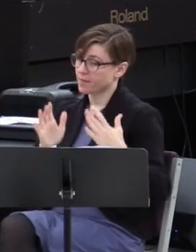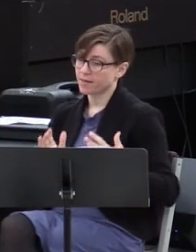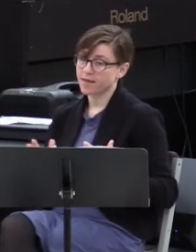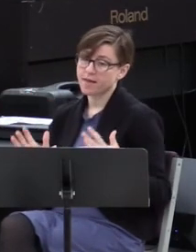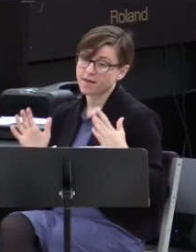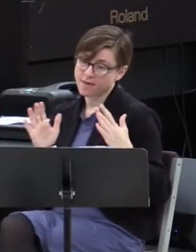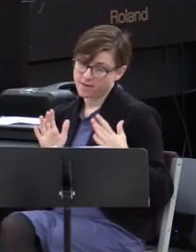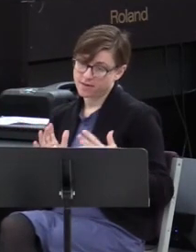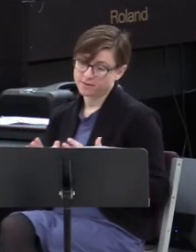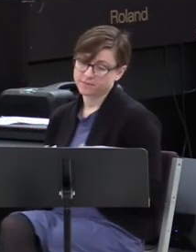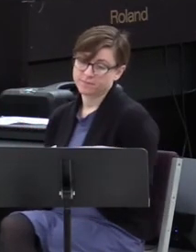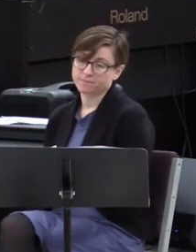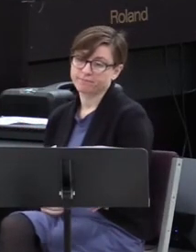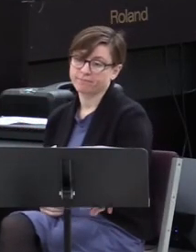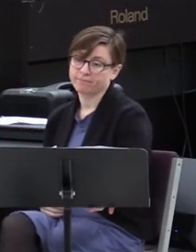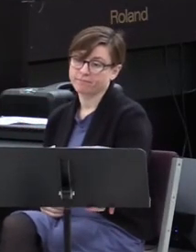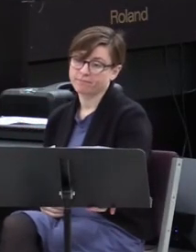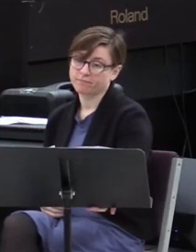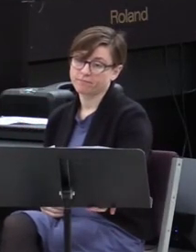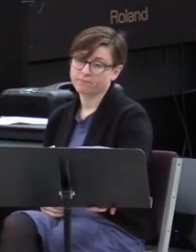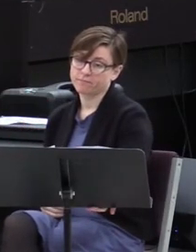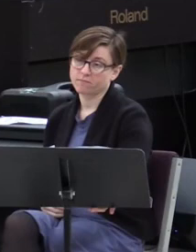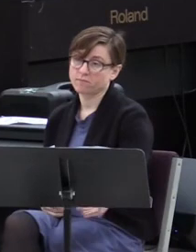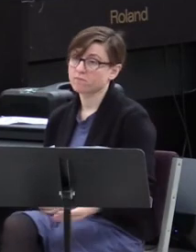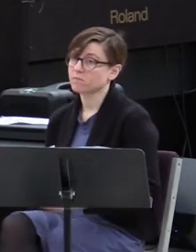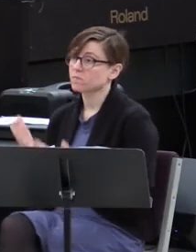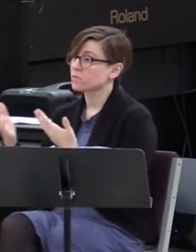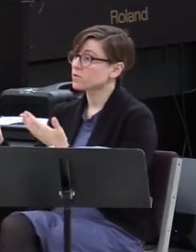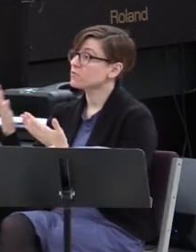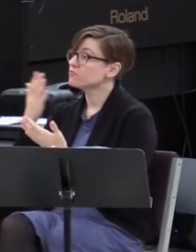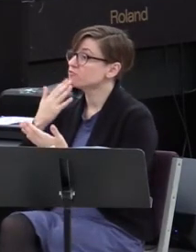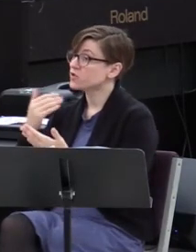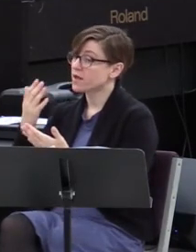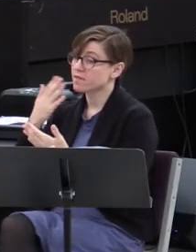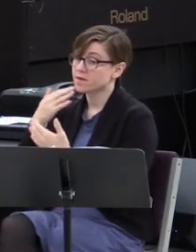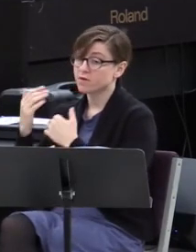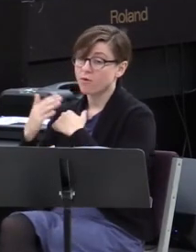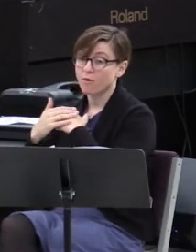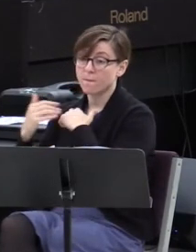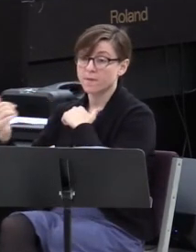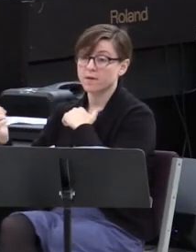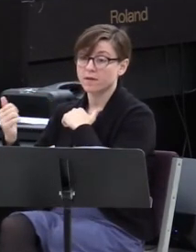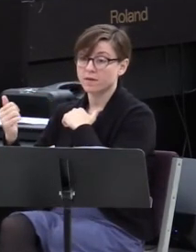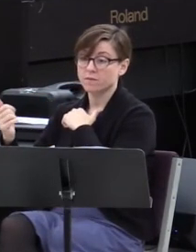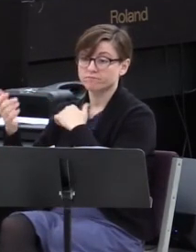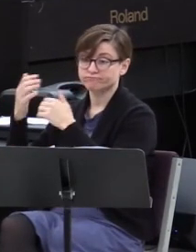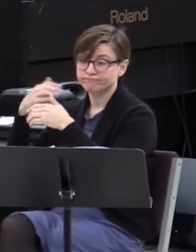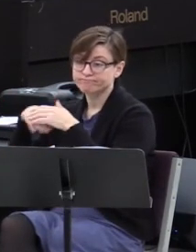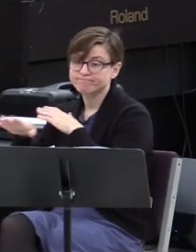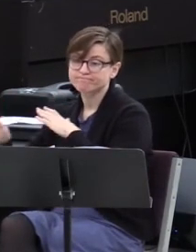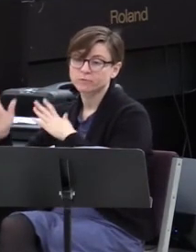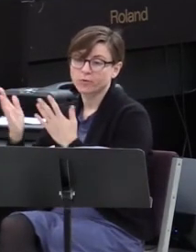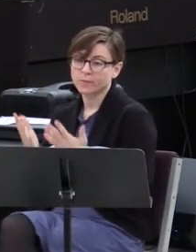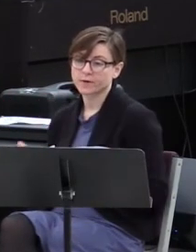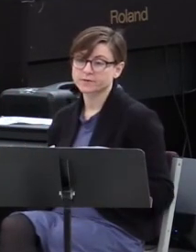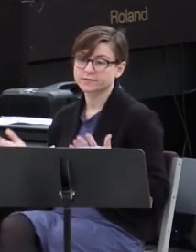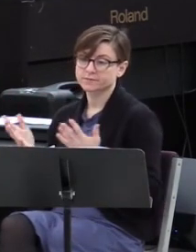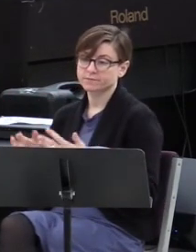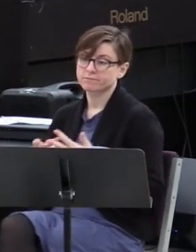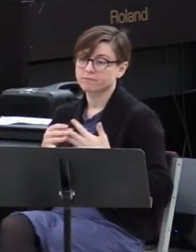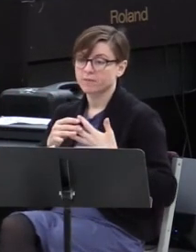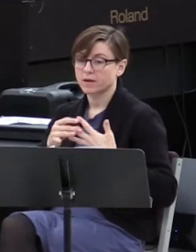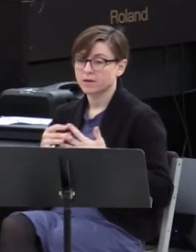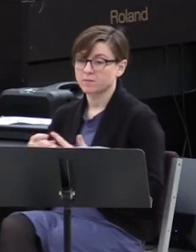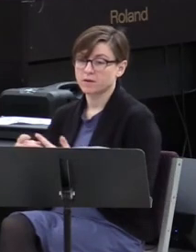perfect plan. You gently call me into your